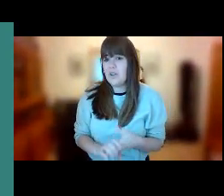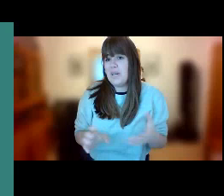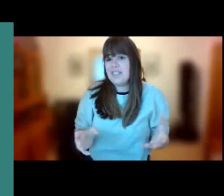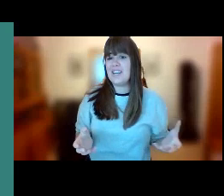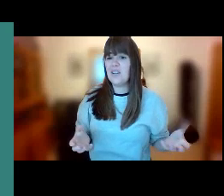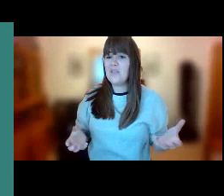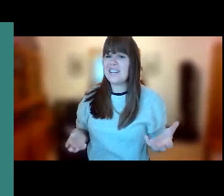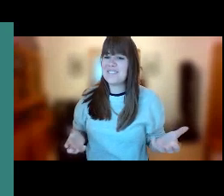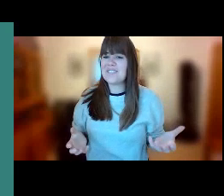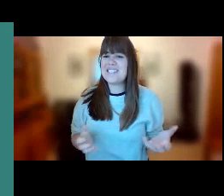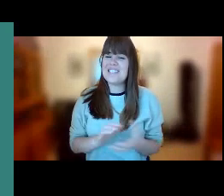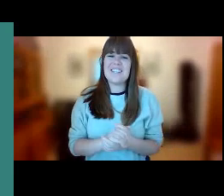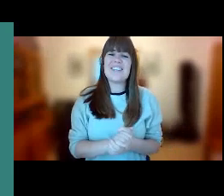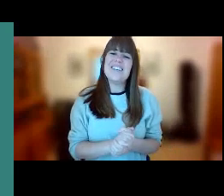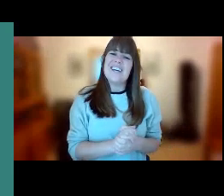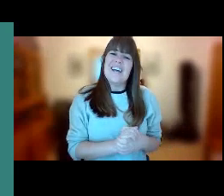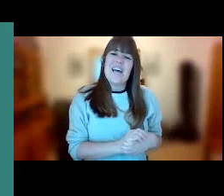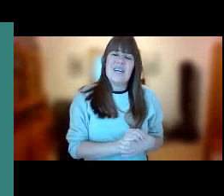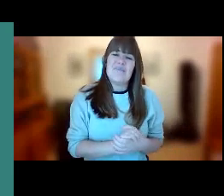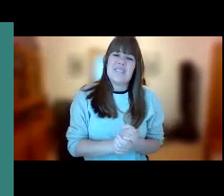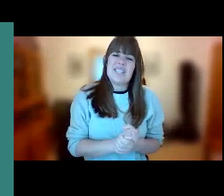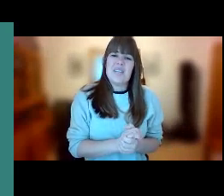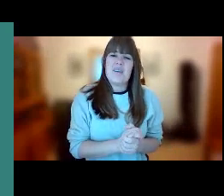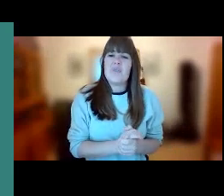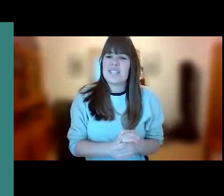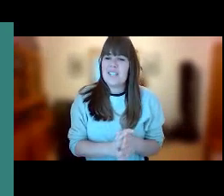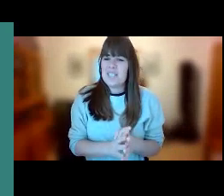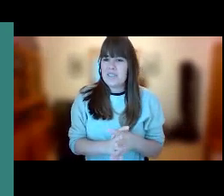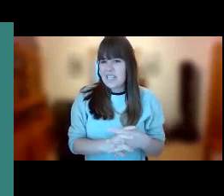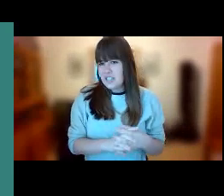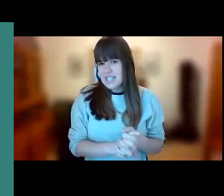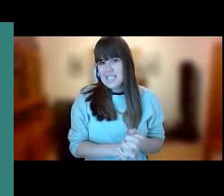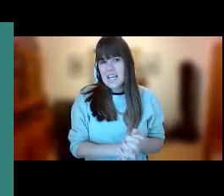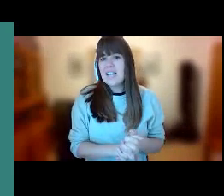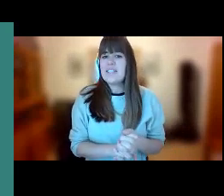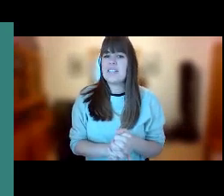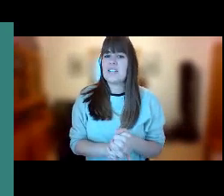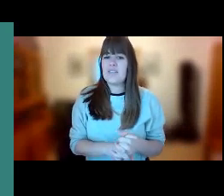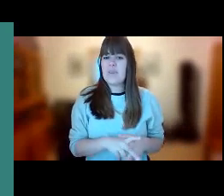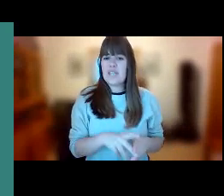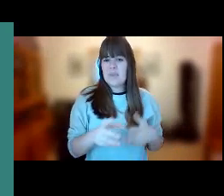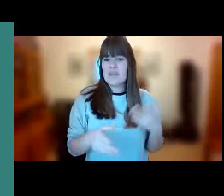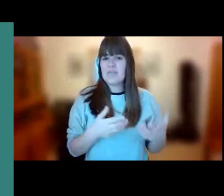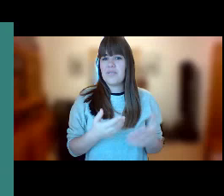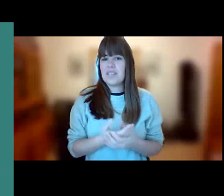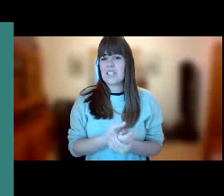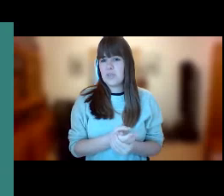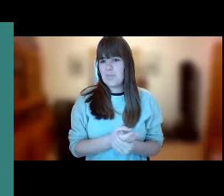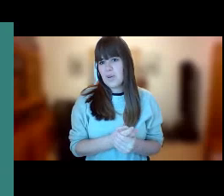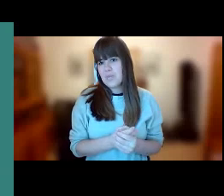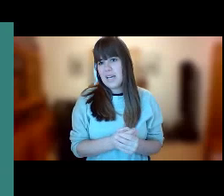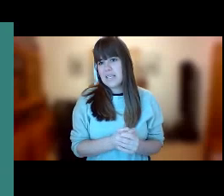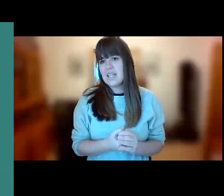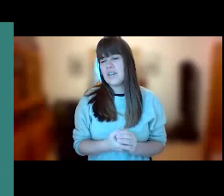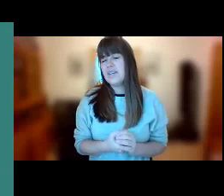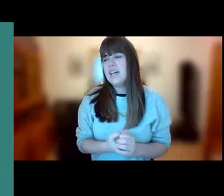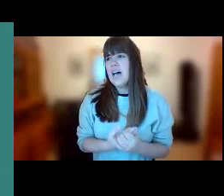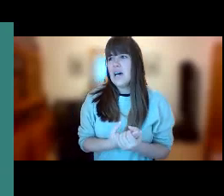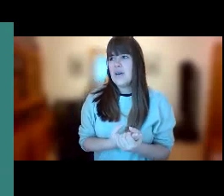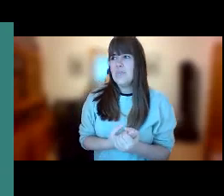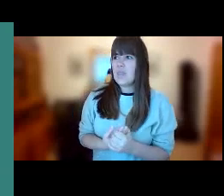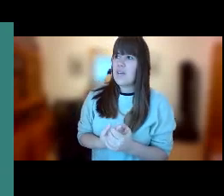an occupation that a lot of ladies wanted to do. So we then worked closely with the leisure centre to kind of speak about the different things that could be put in place.